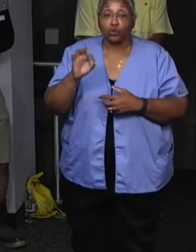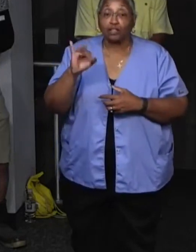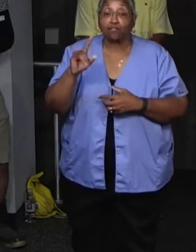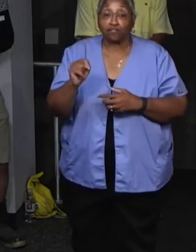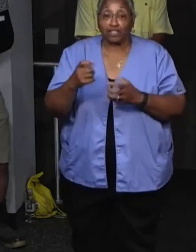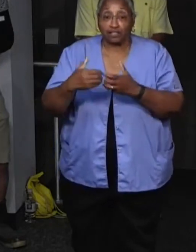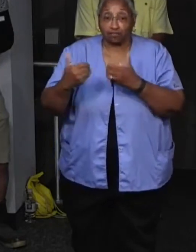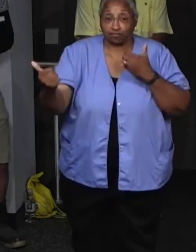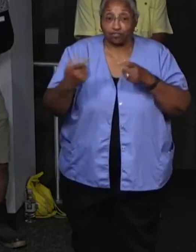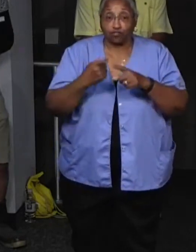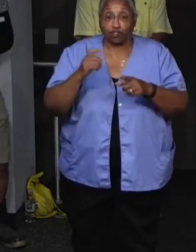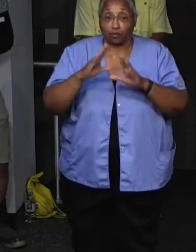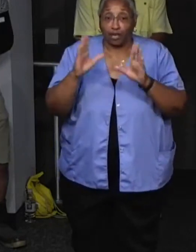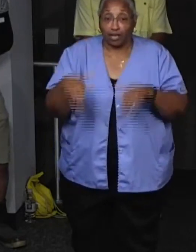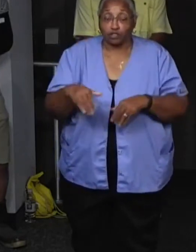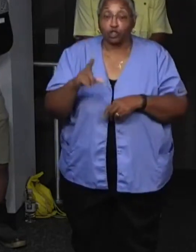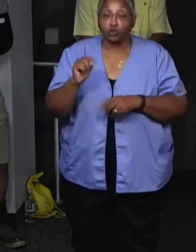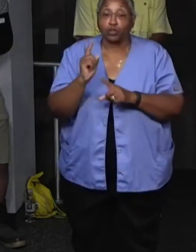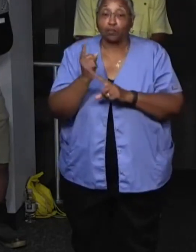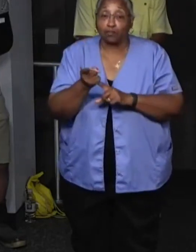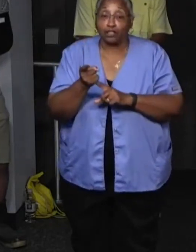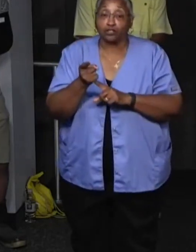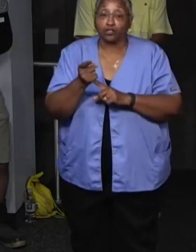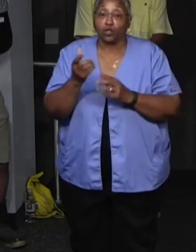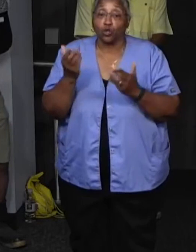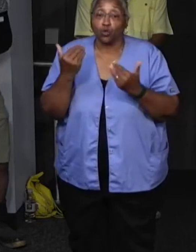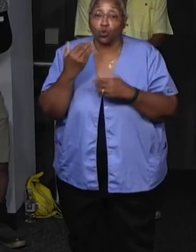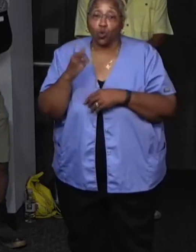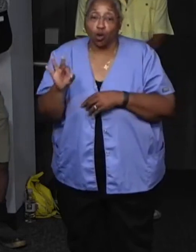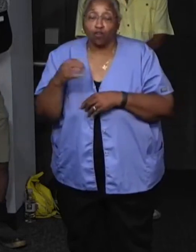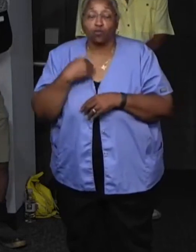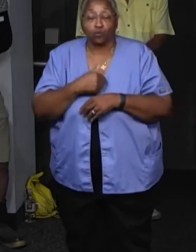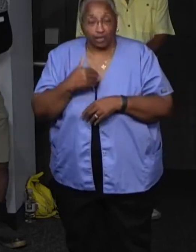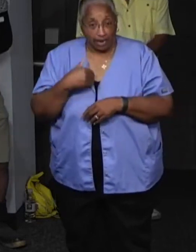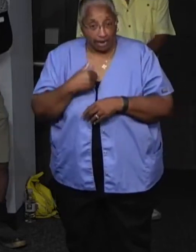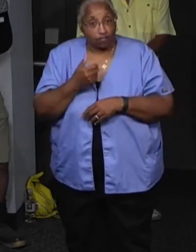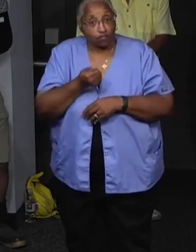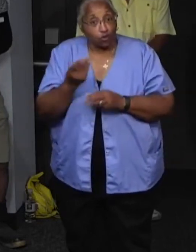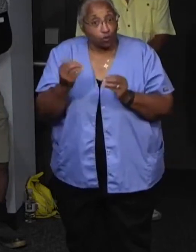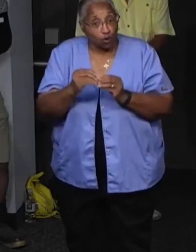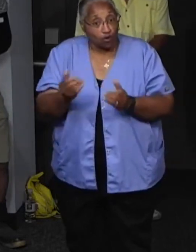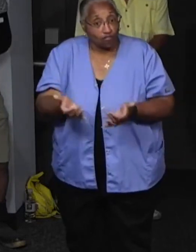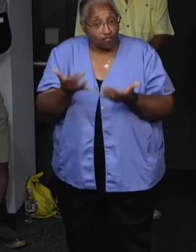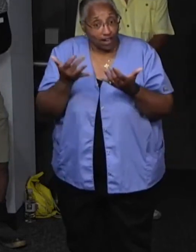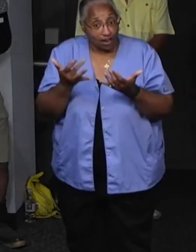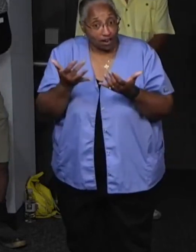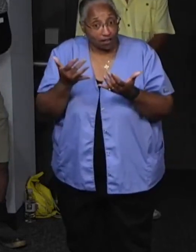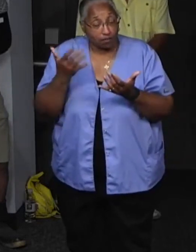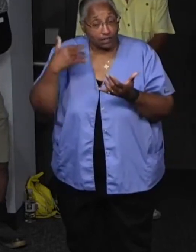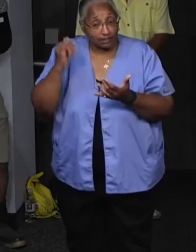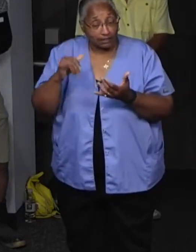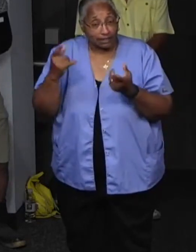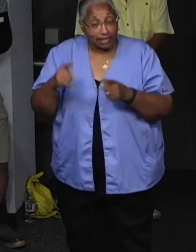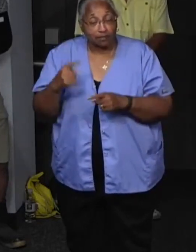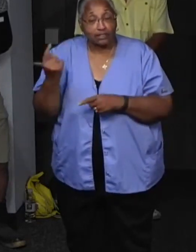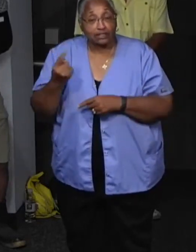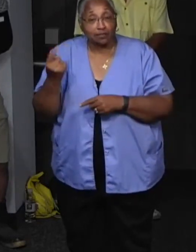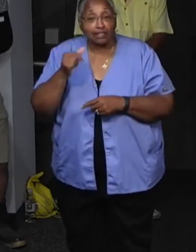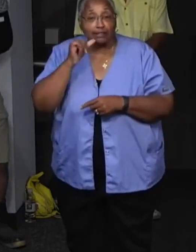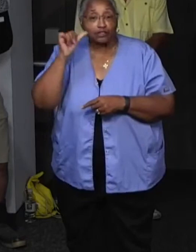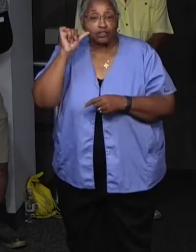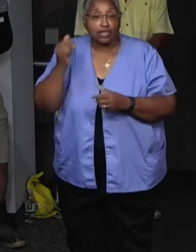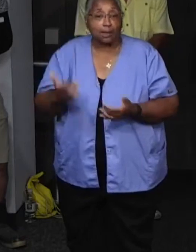house, 20 minutes to cool off before we refuel. We've had a couple of fires from that, and we did have someone burned yesterday